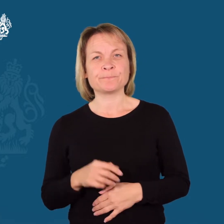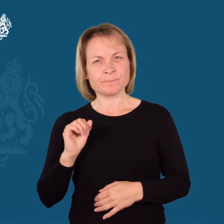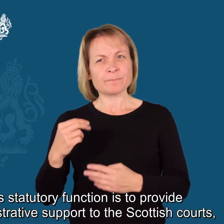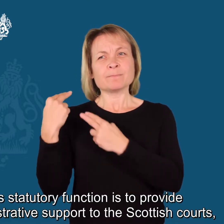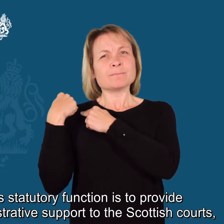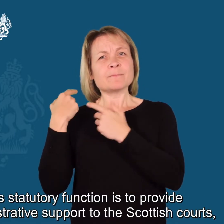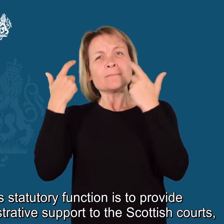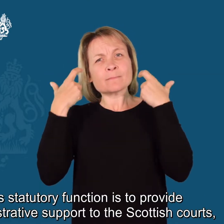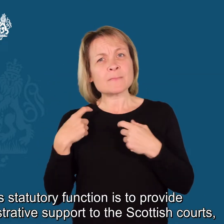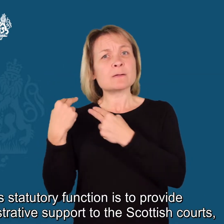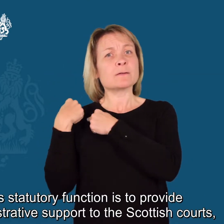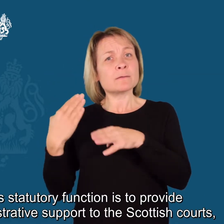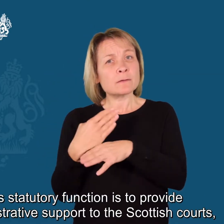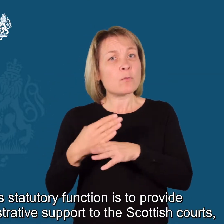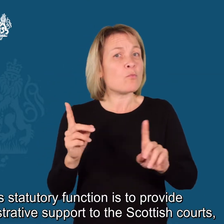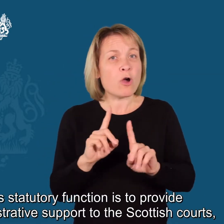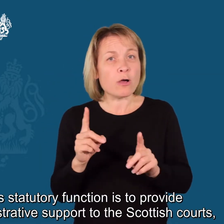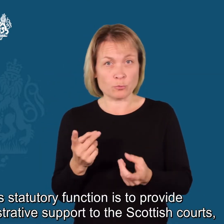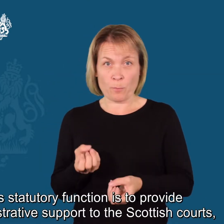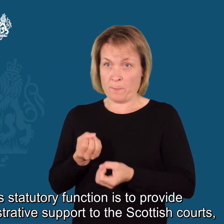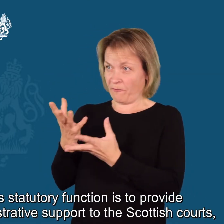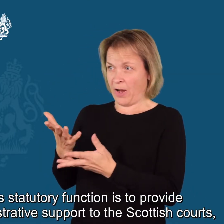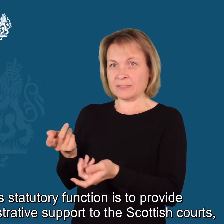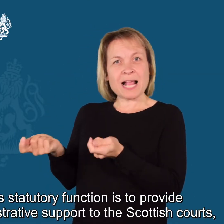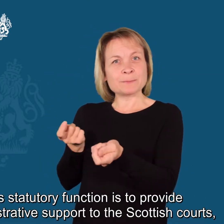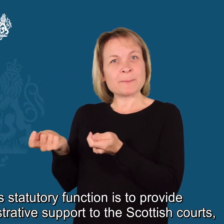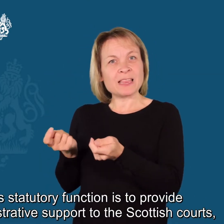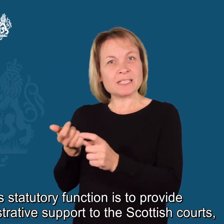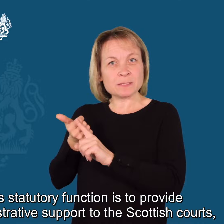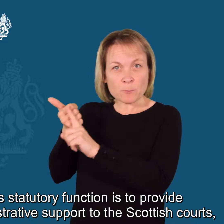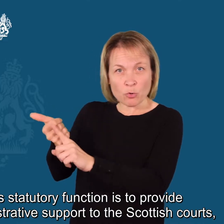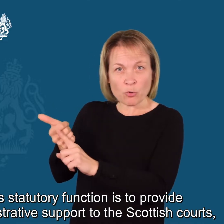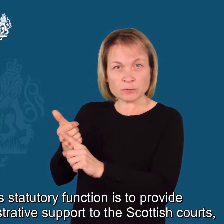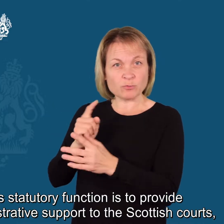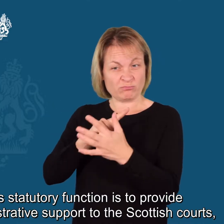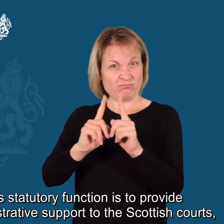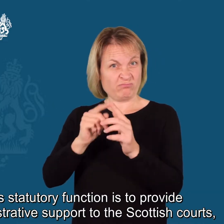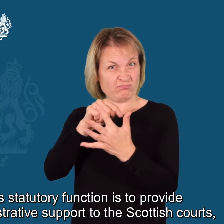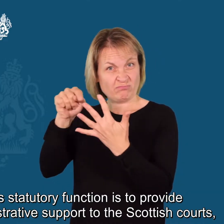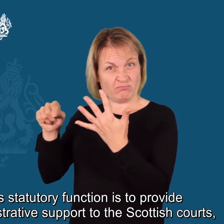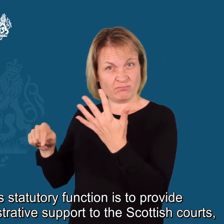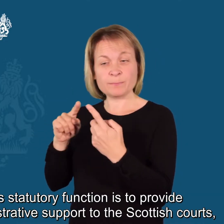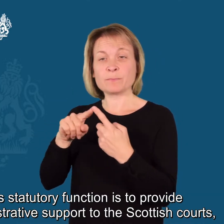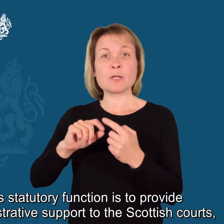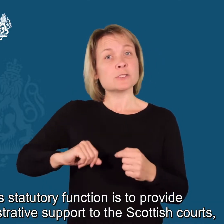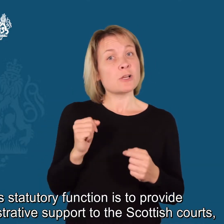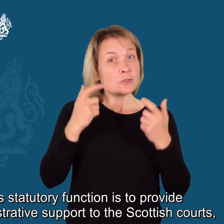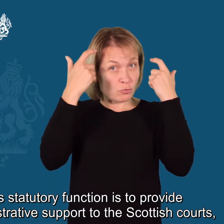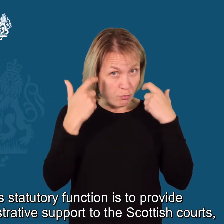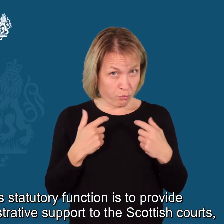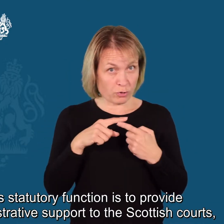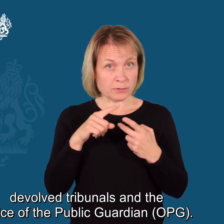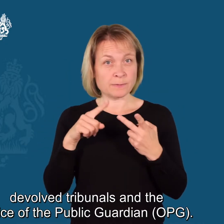Its statutory function is to provide administrative support to the Scottish Courts, devolved tribunals and the Office of the Public